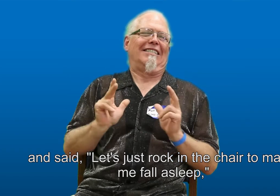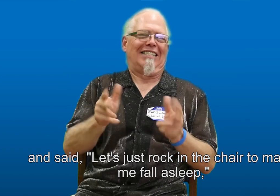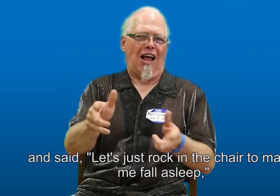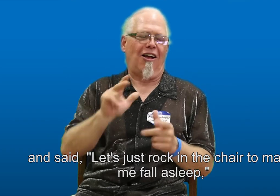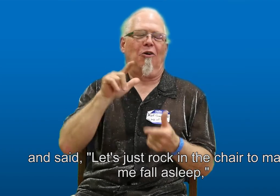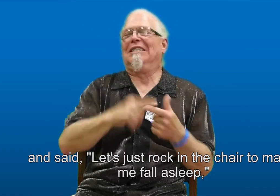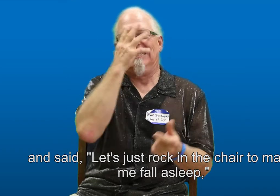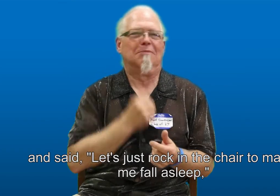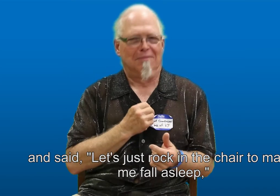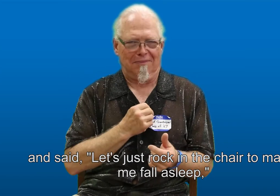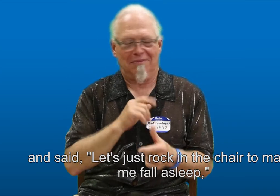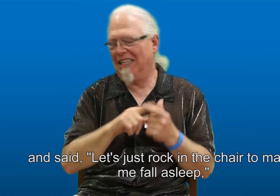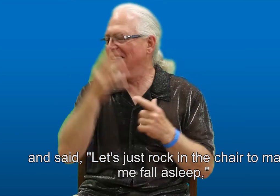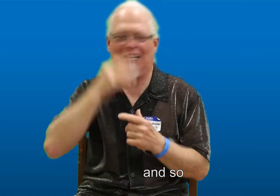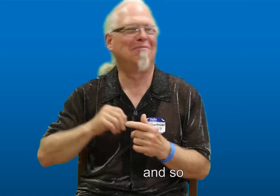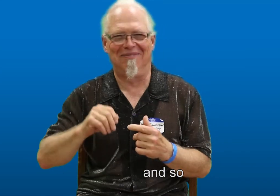you know, let's just rock in the chair to make me fall asleep.